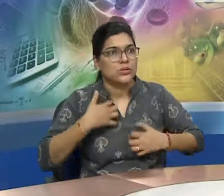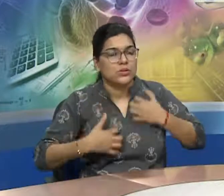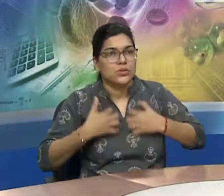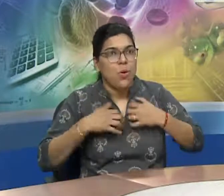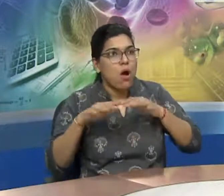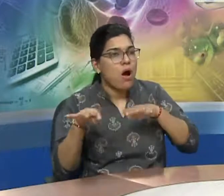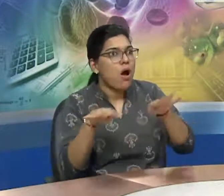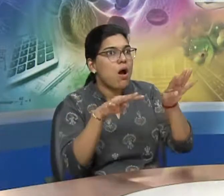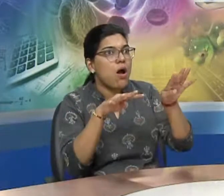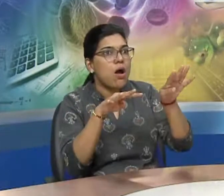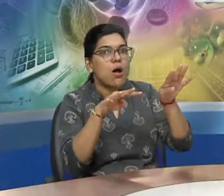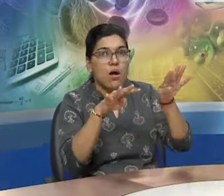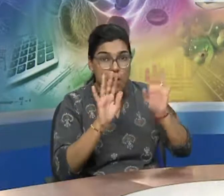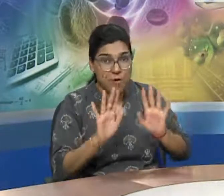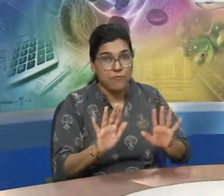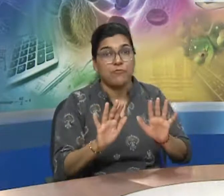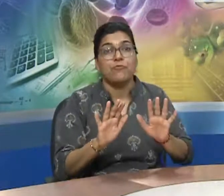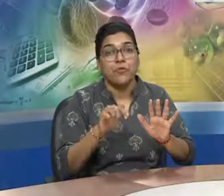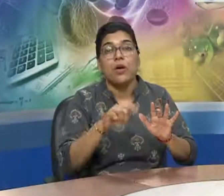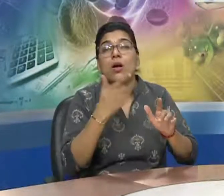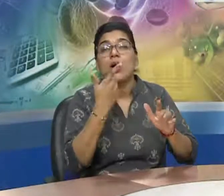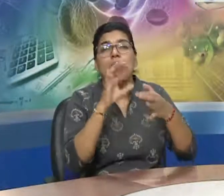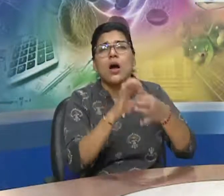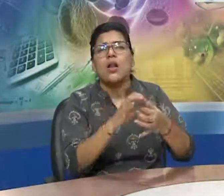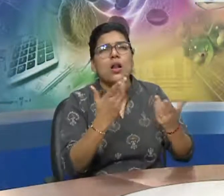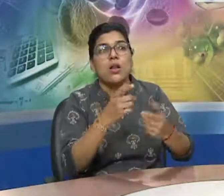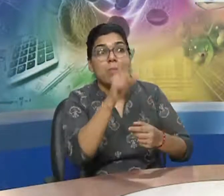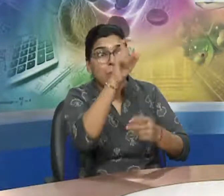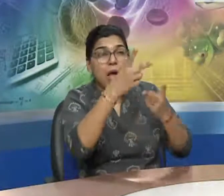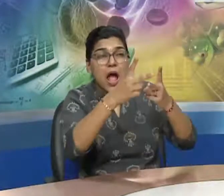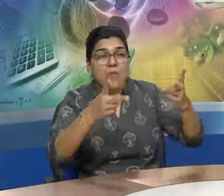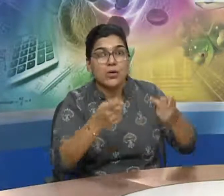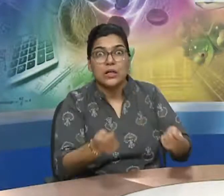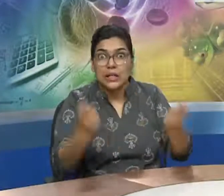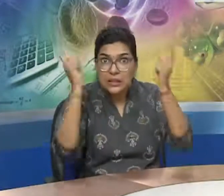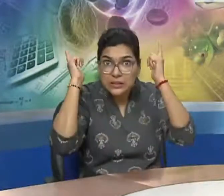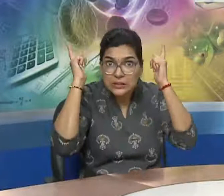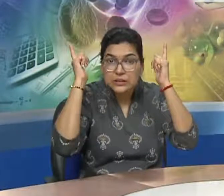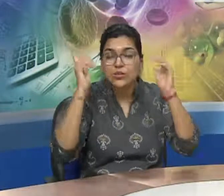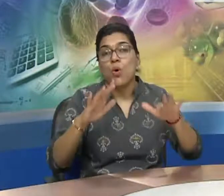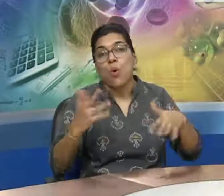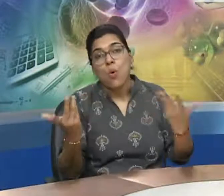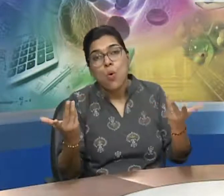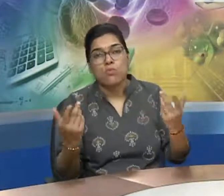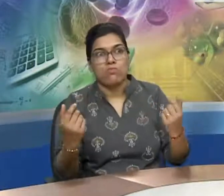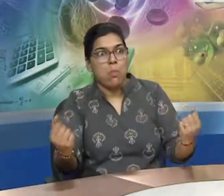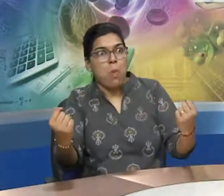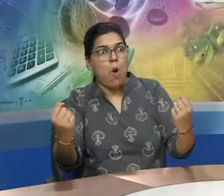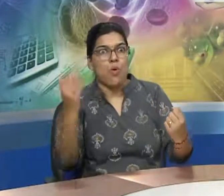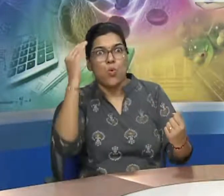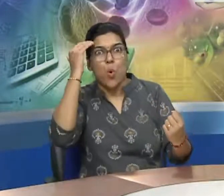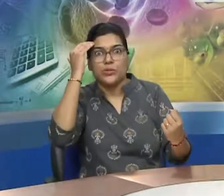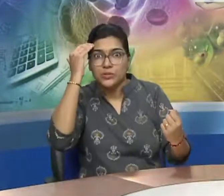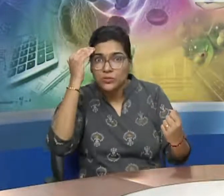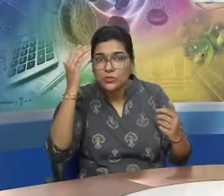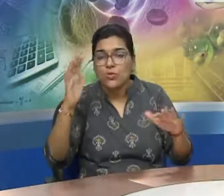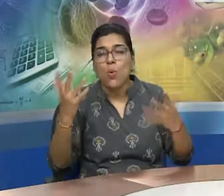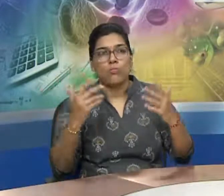people these days are often interested in meeting people only